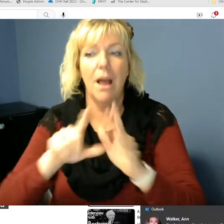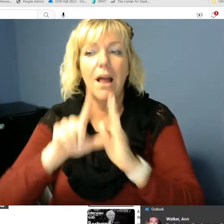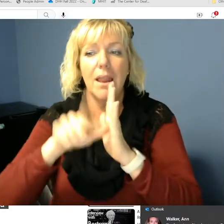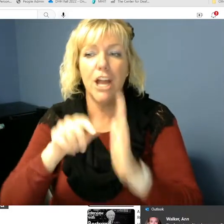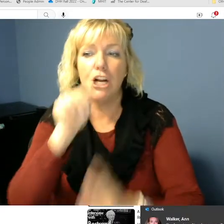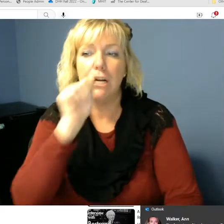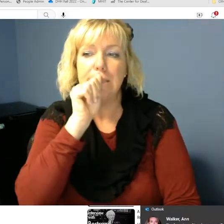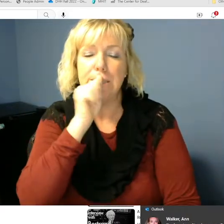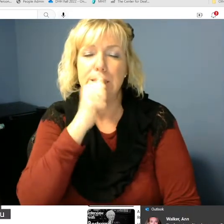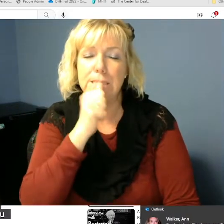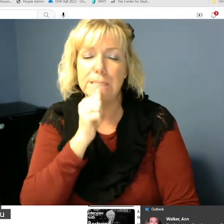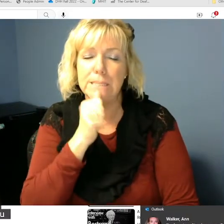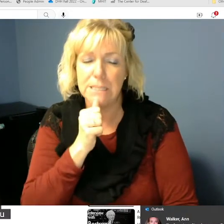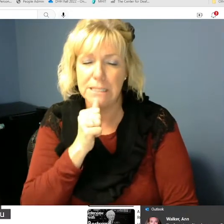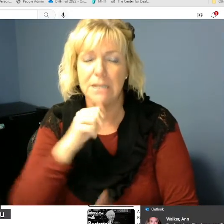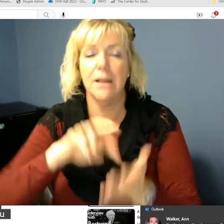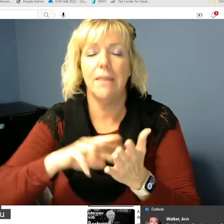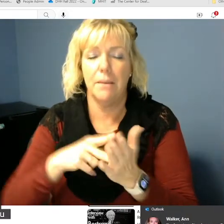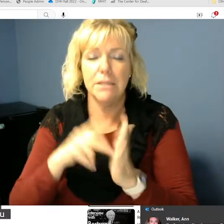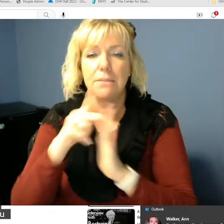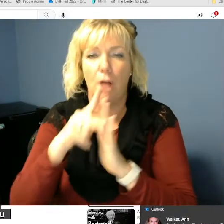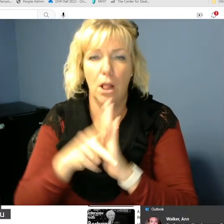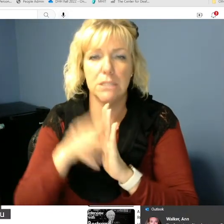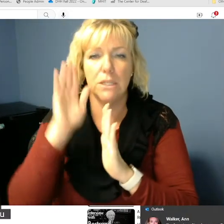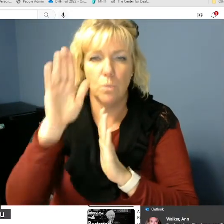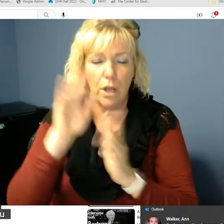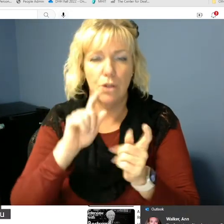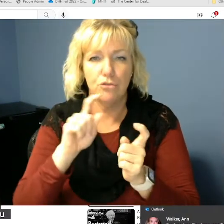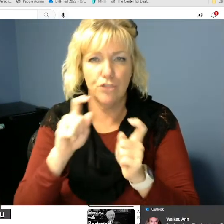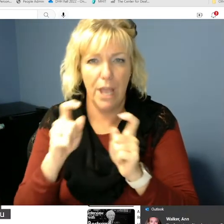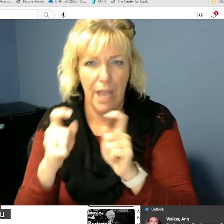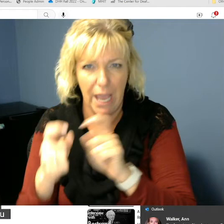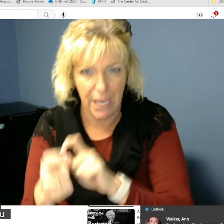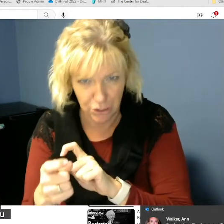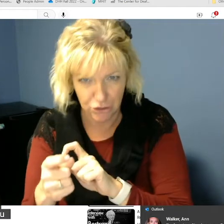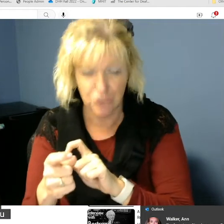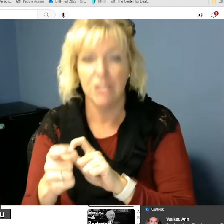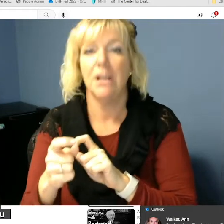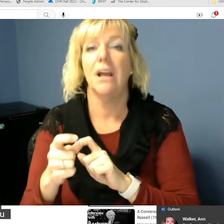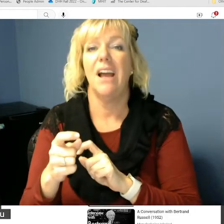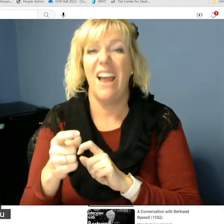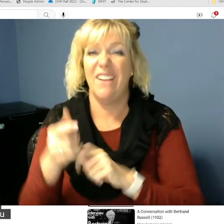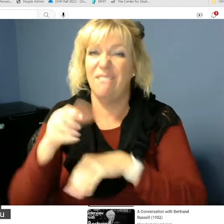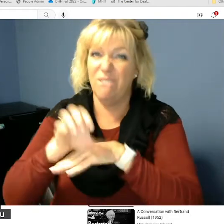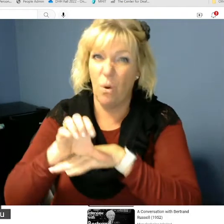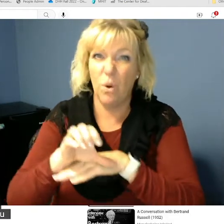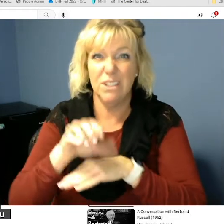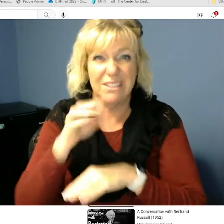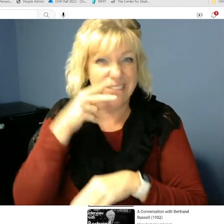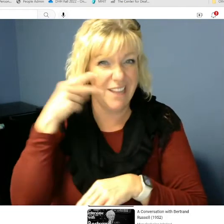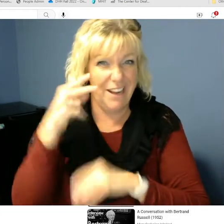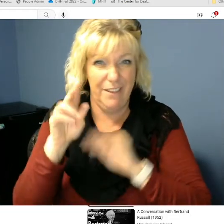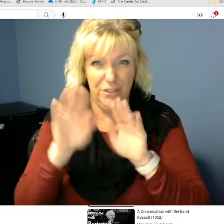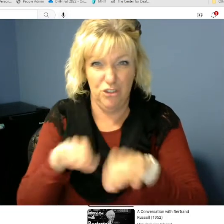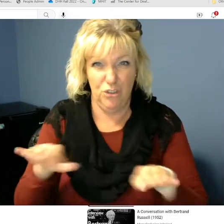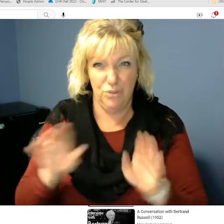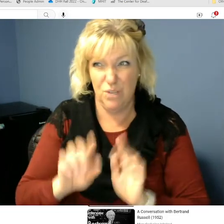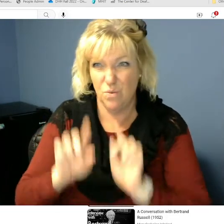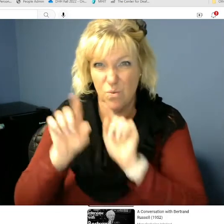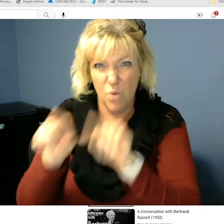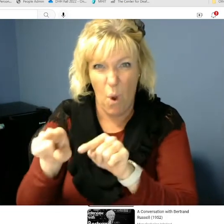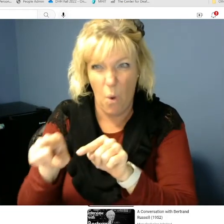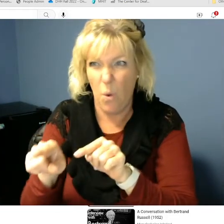our policy and will lead to the creation of boarding schools. And you'll see some images there, and you have some